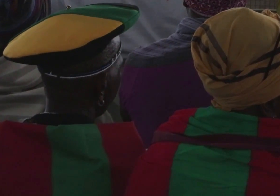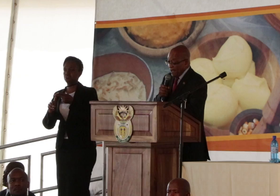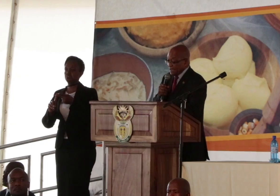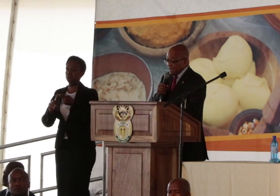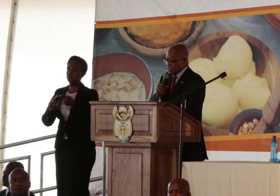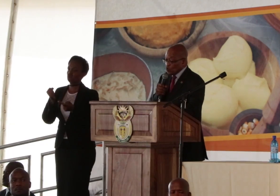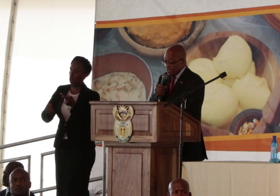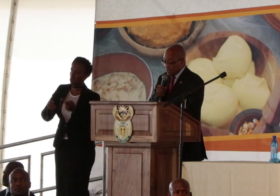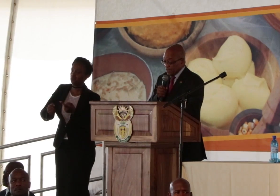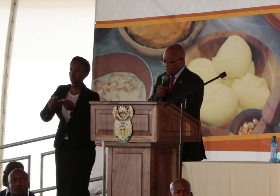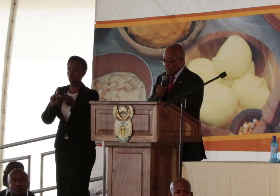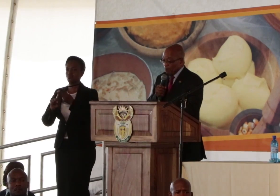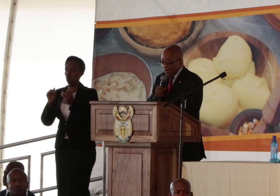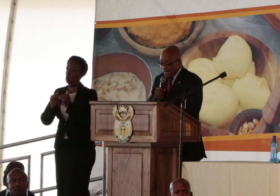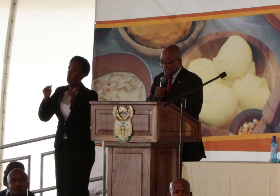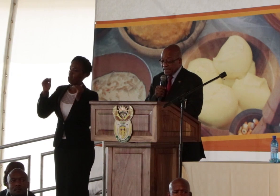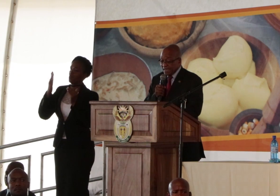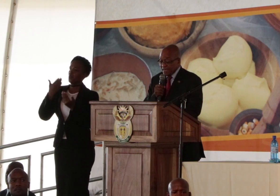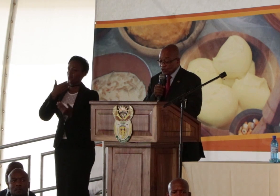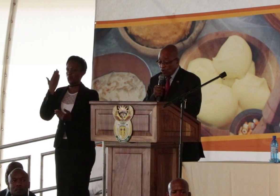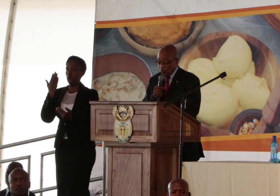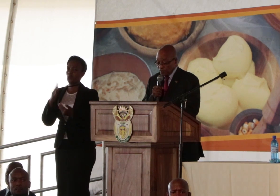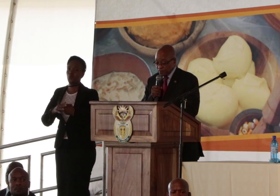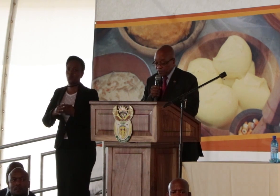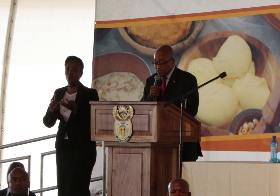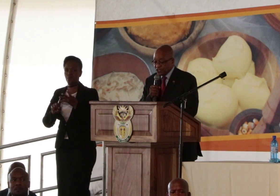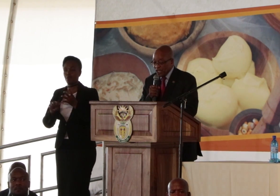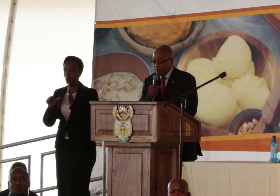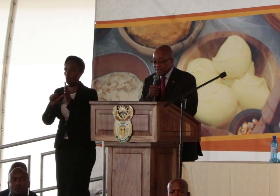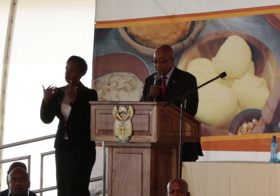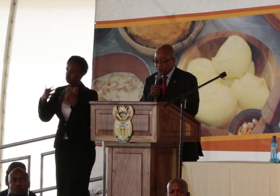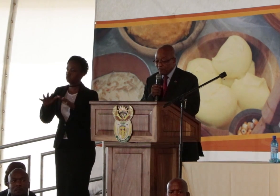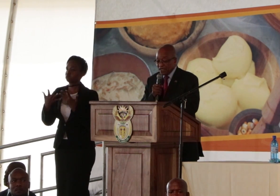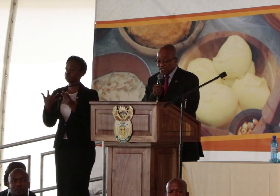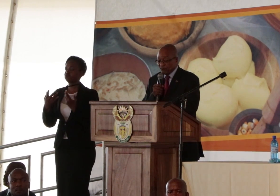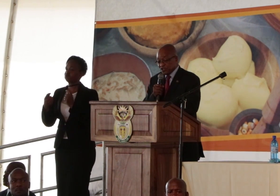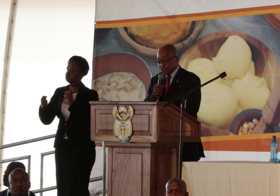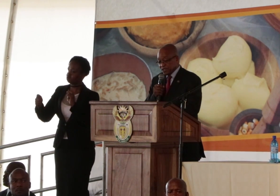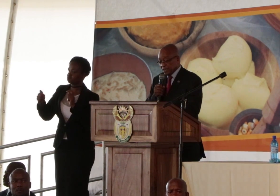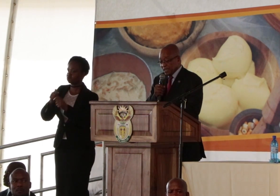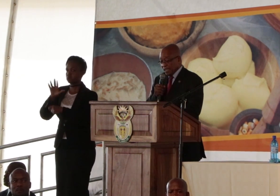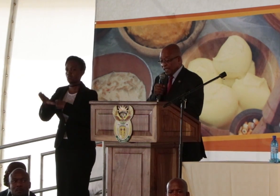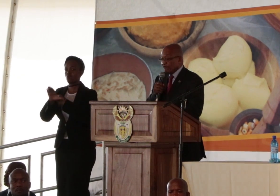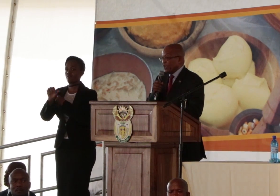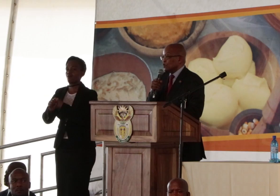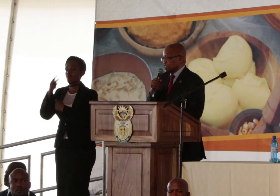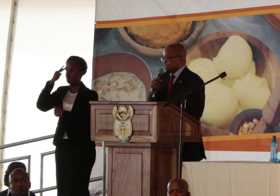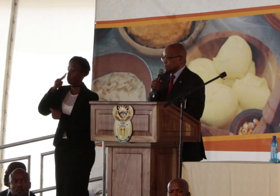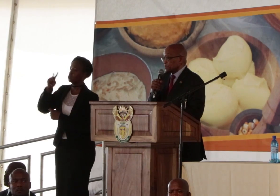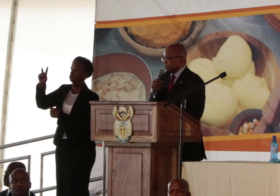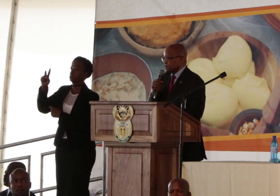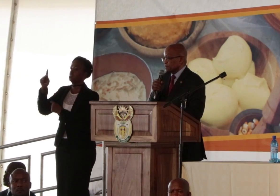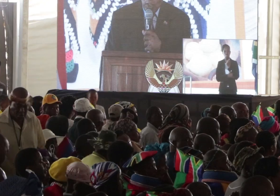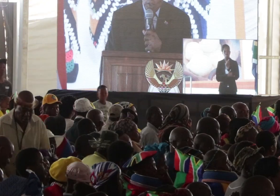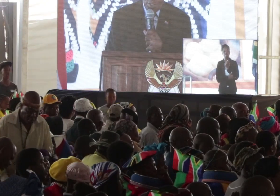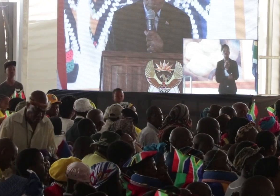injustice, and inequality played a key role in shaping South Africa's vision and value